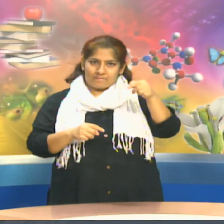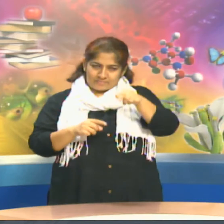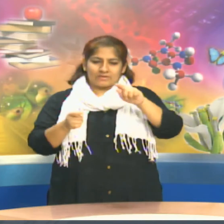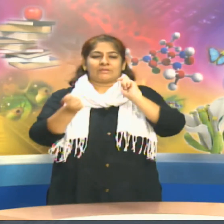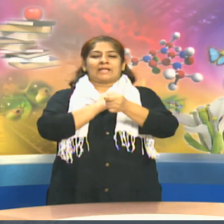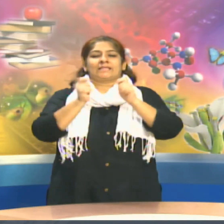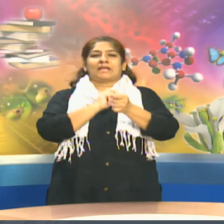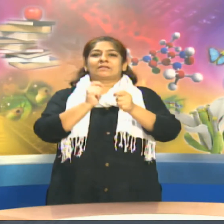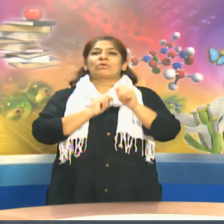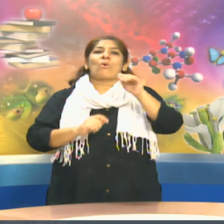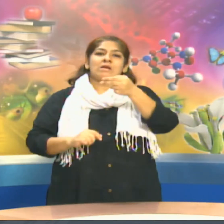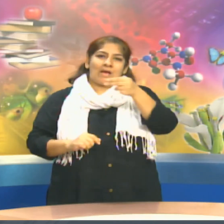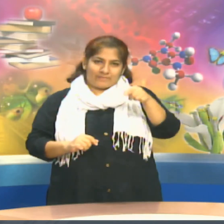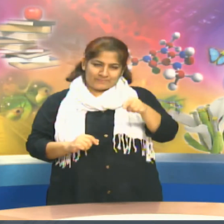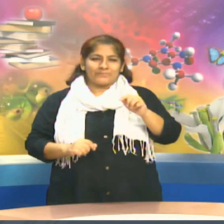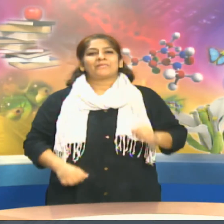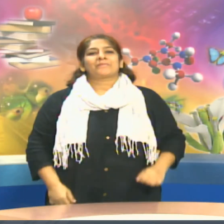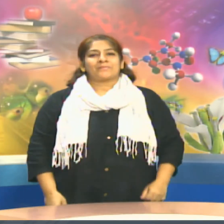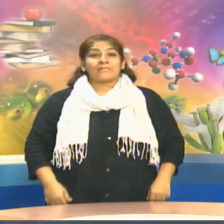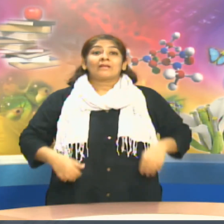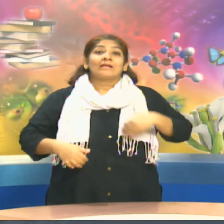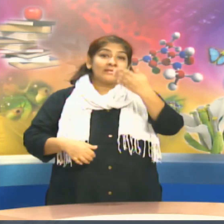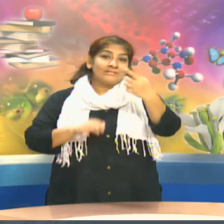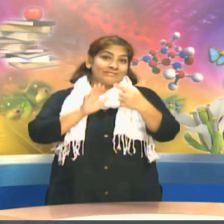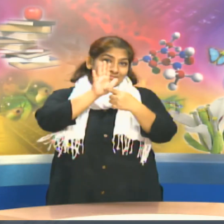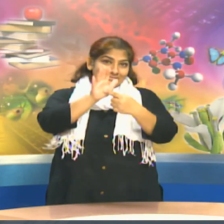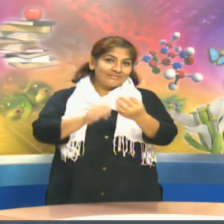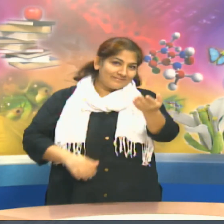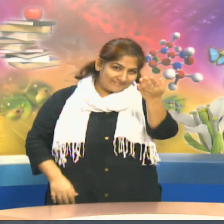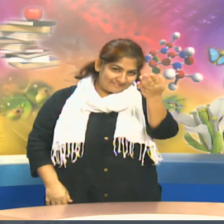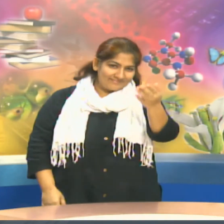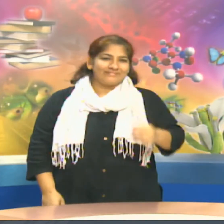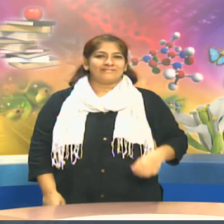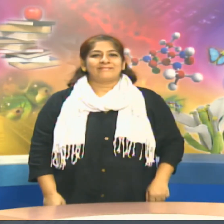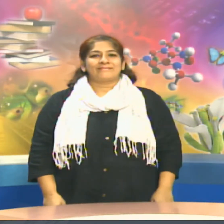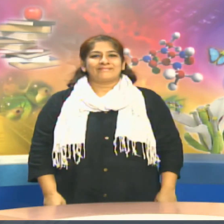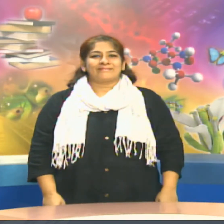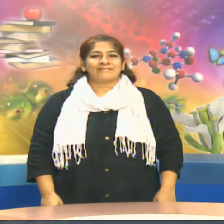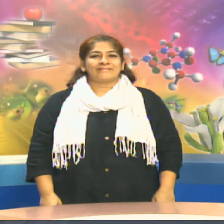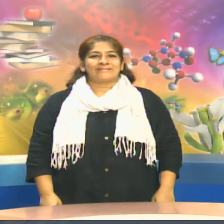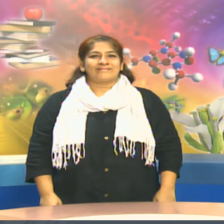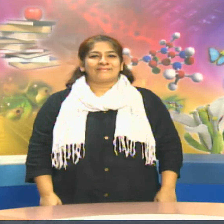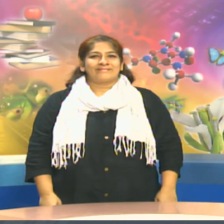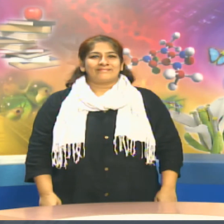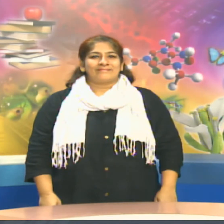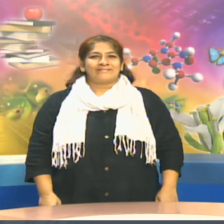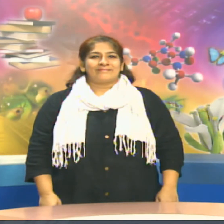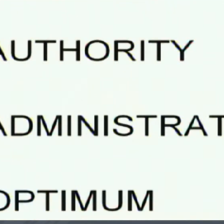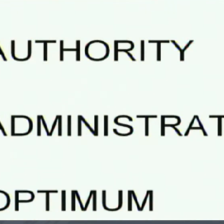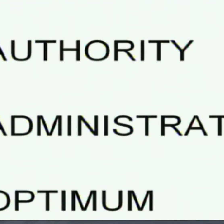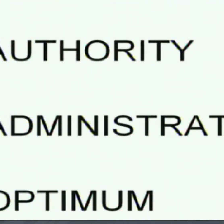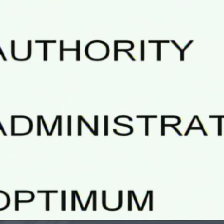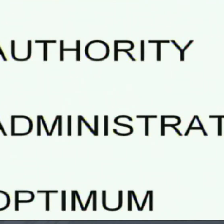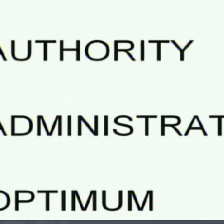we find it little difficult or we change the method. So, this is known as dynamic. Now, let us have a look at these new